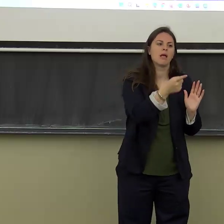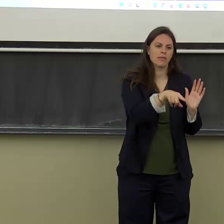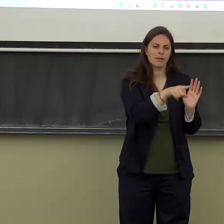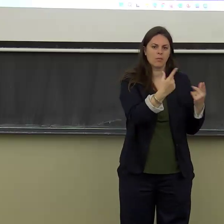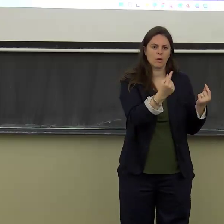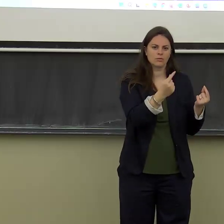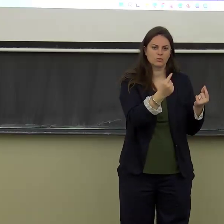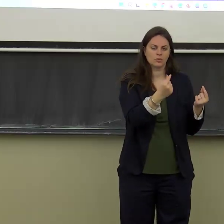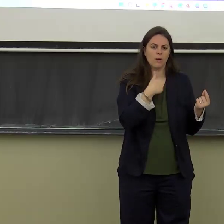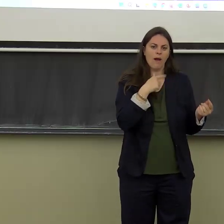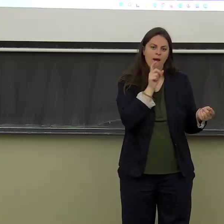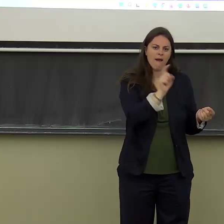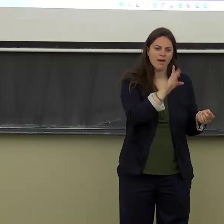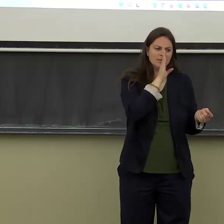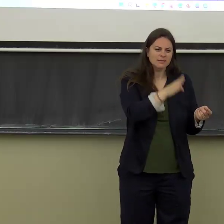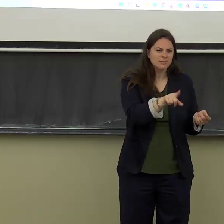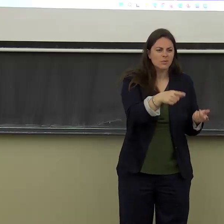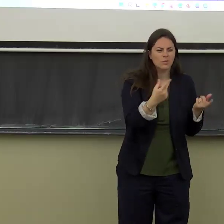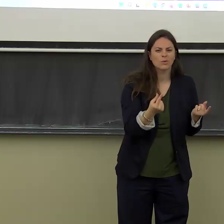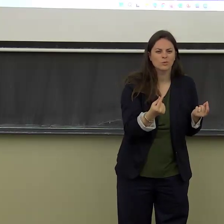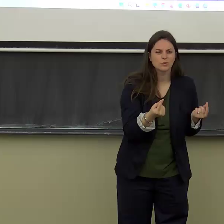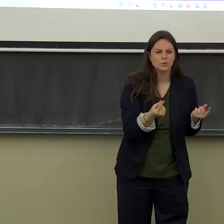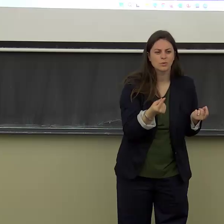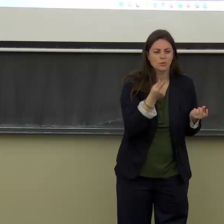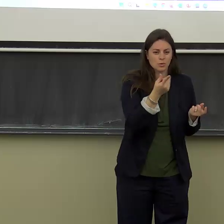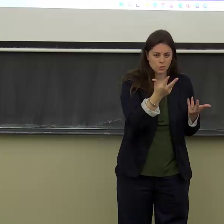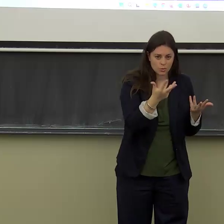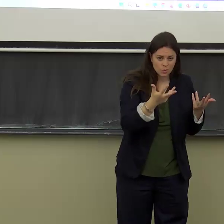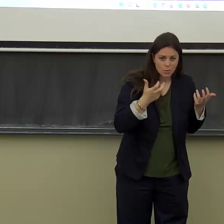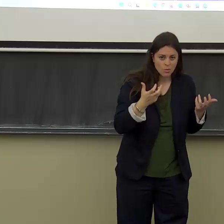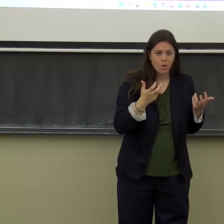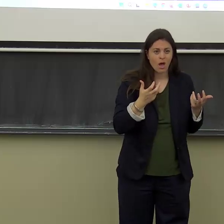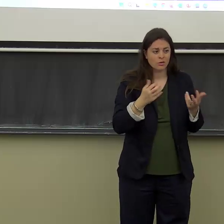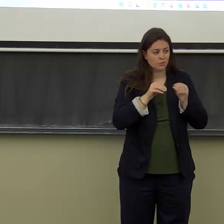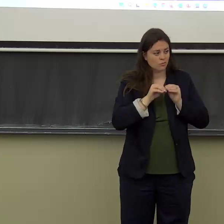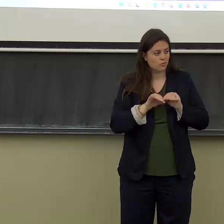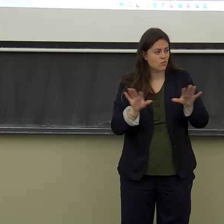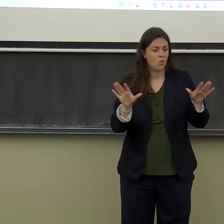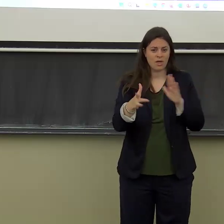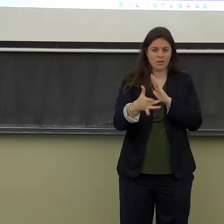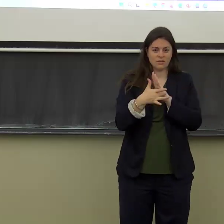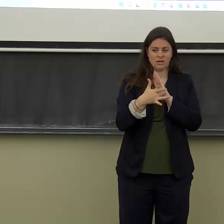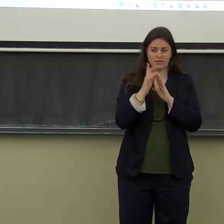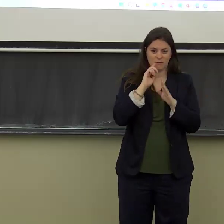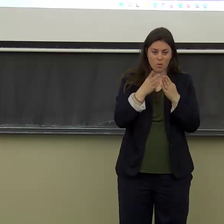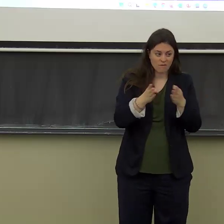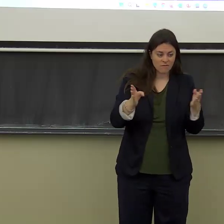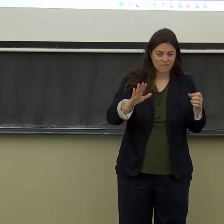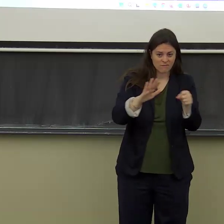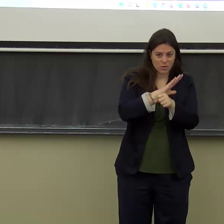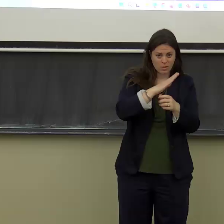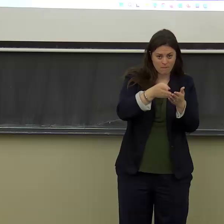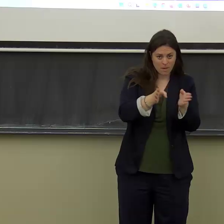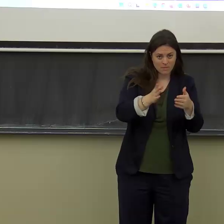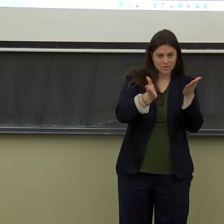doing. You want to roll this technology out through our entire public service every point you can where no one asked you to do